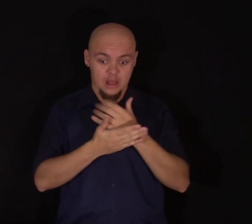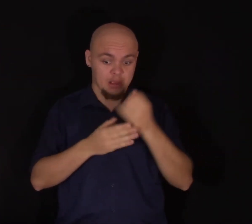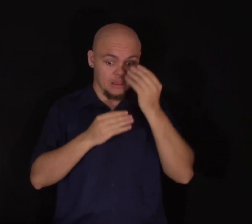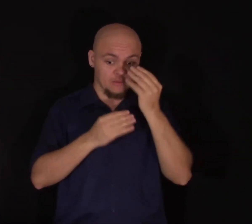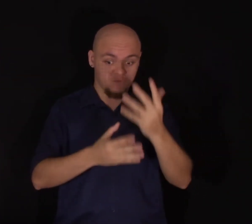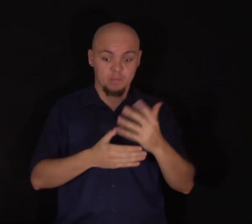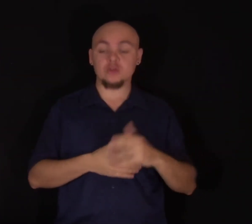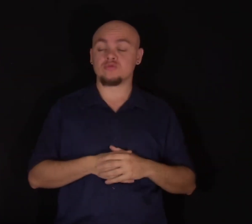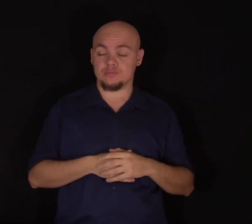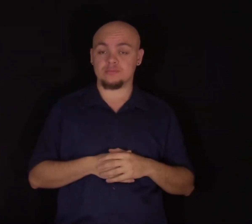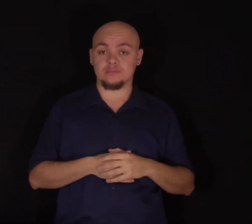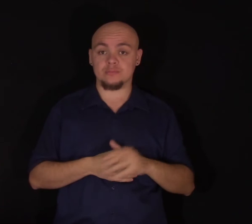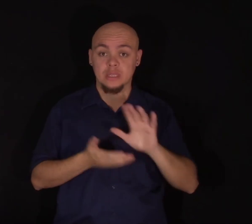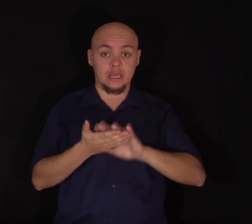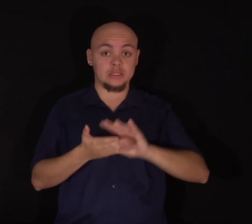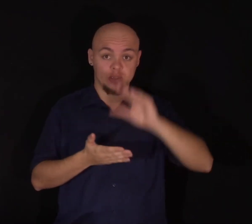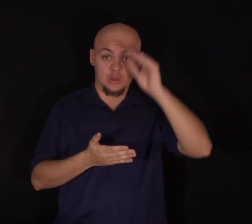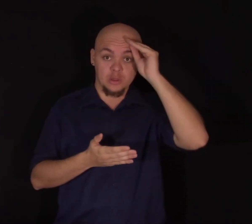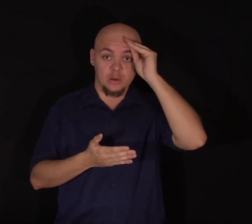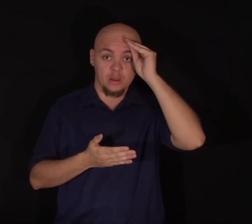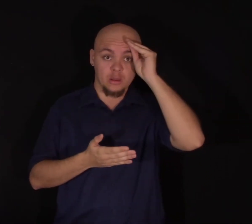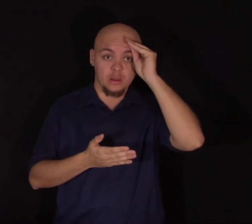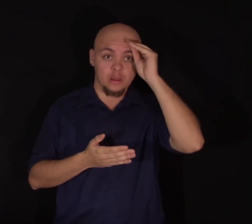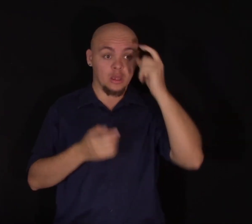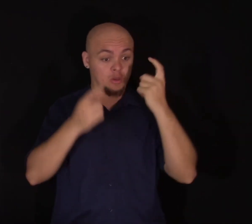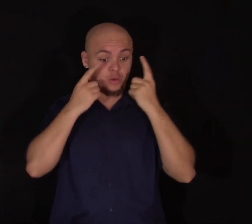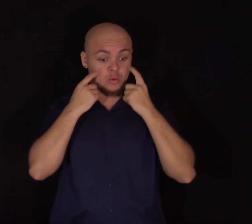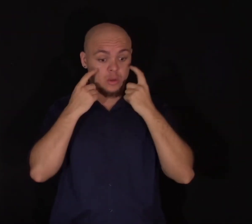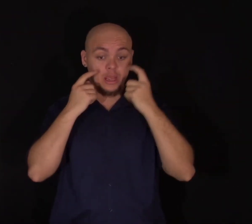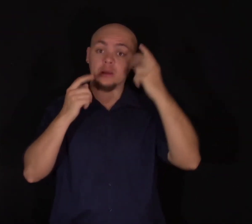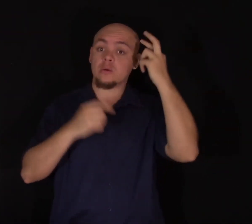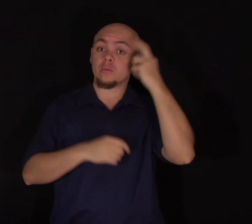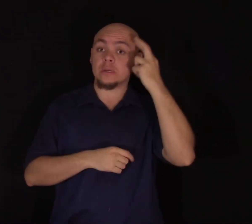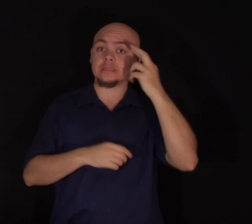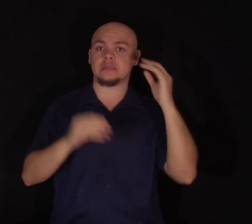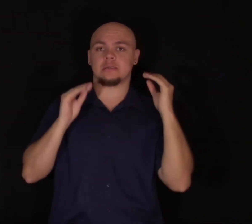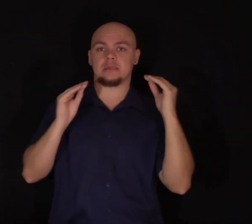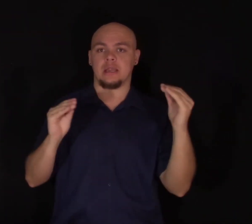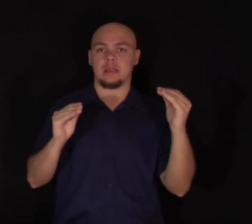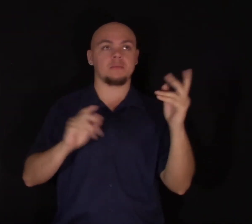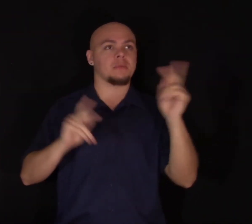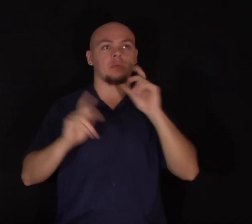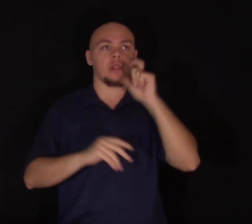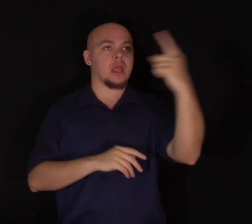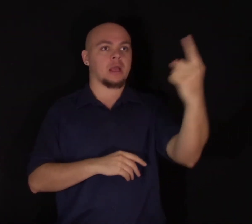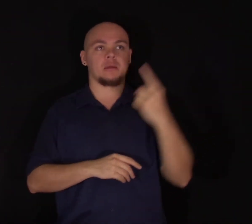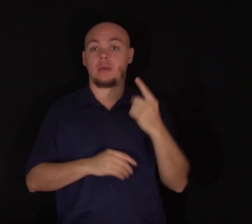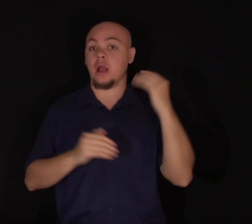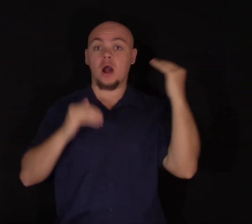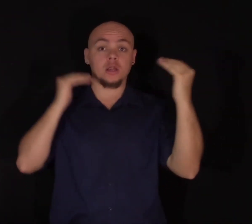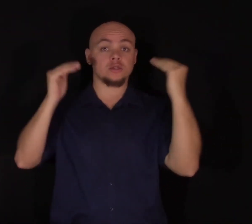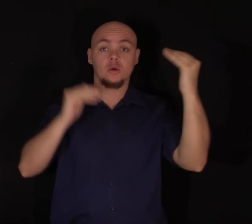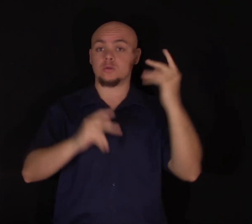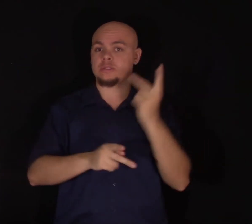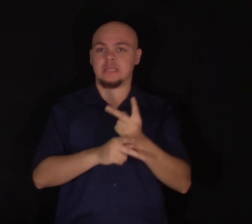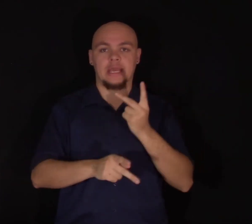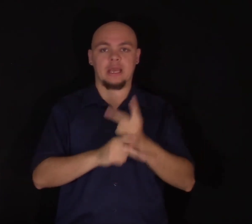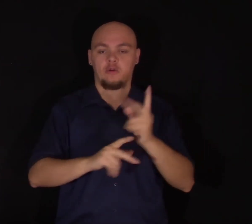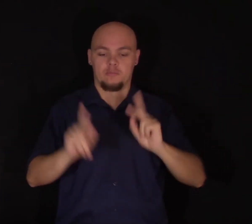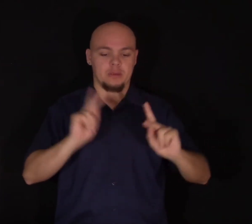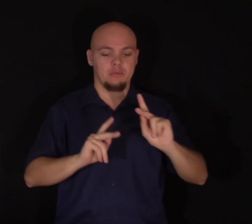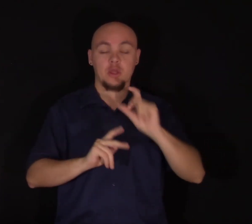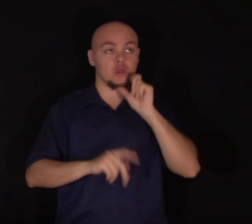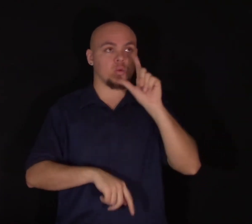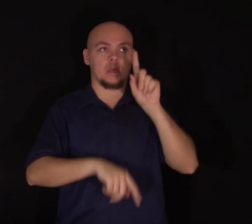well, and it's learning really there's no point in crying because no one's coming. Adults don't take care of you. You can't